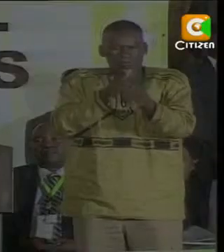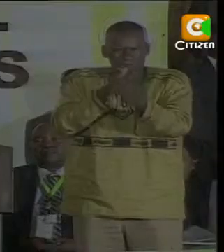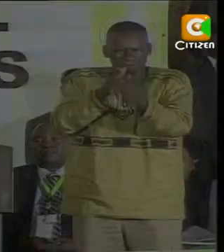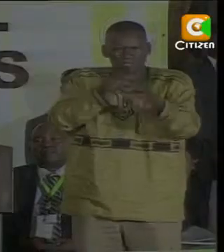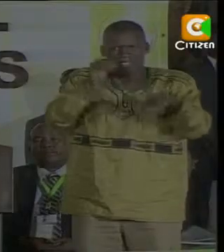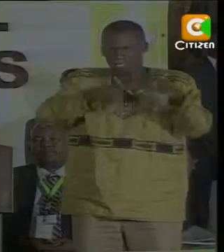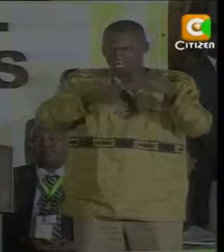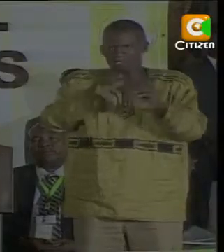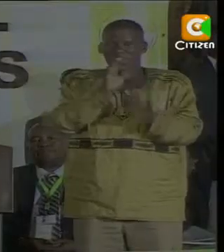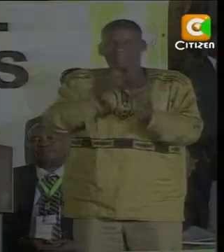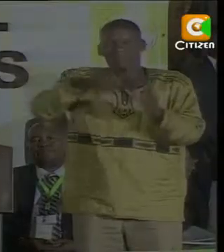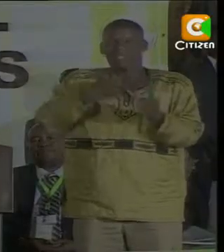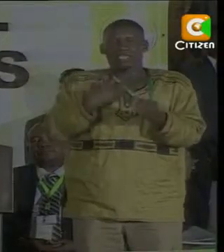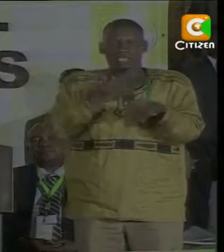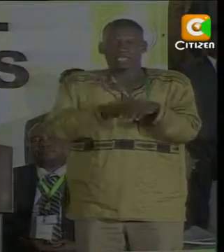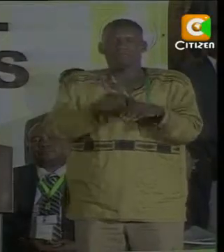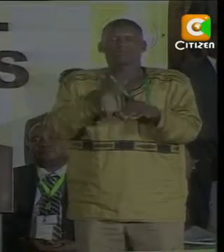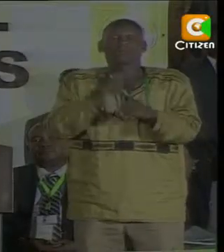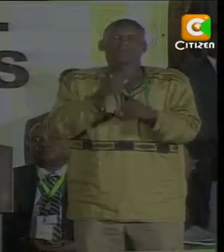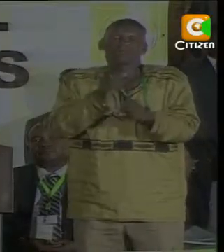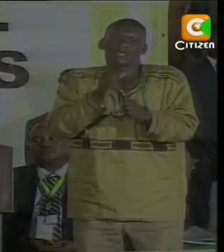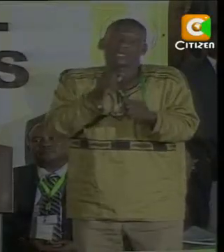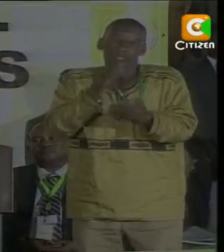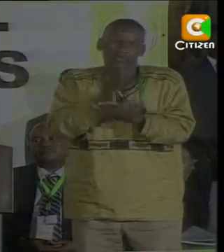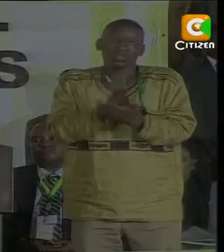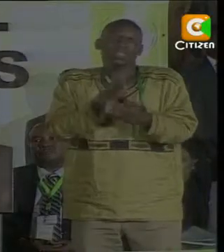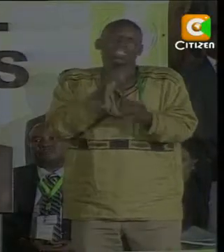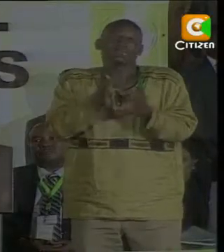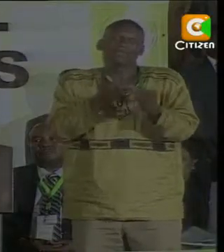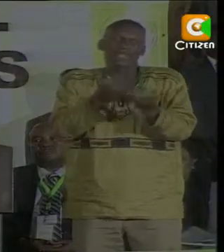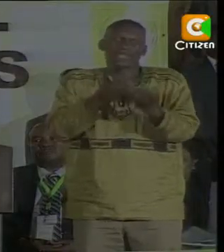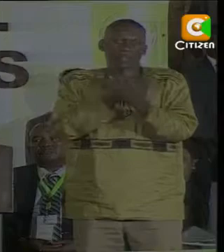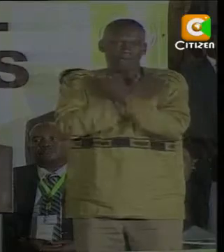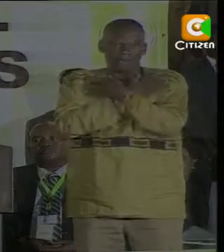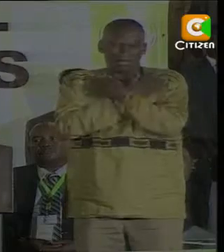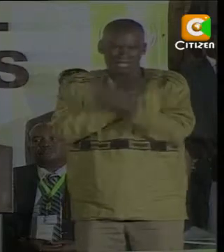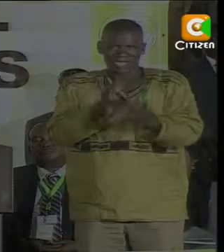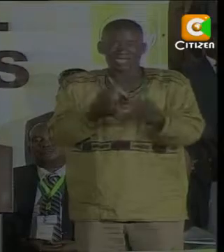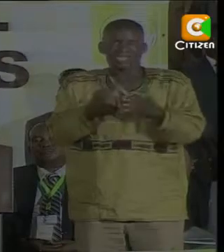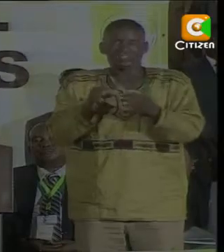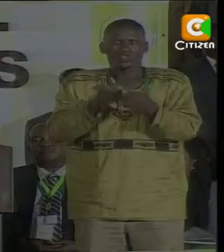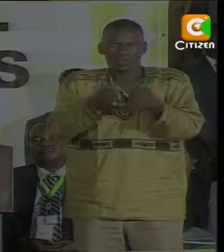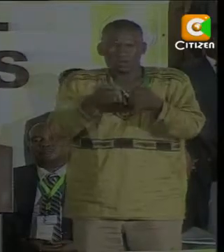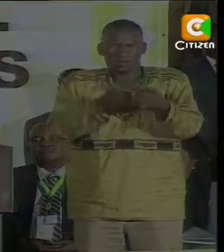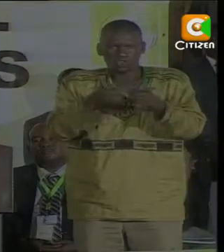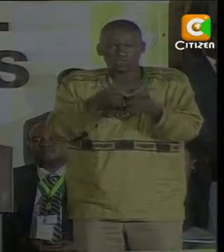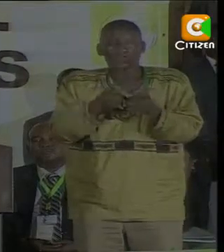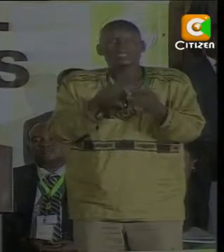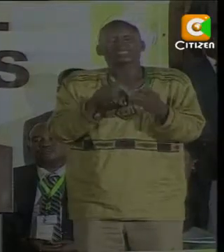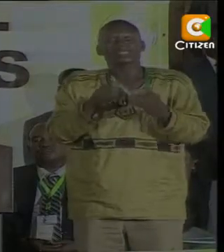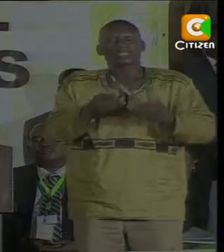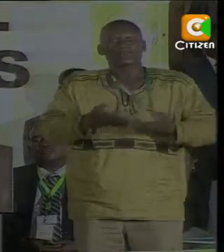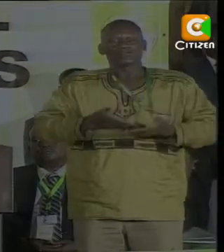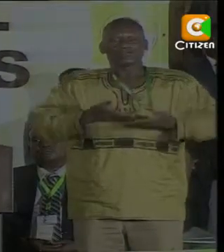there was a time we needed a partner to moderate the rising temperatures, this was